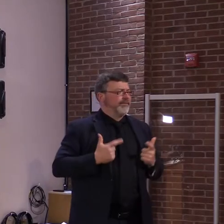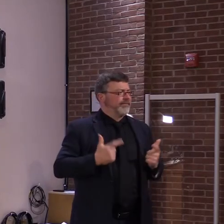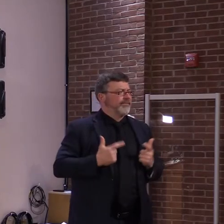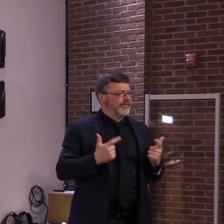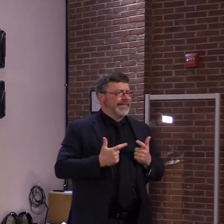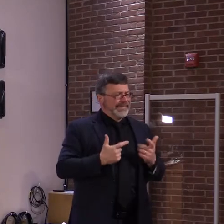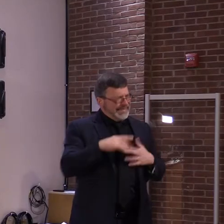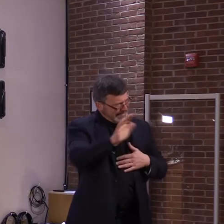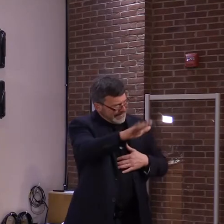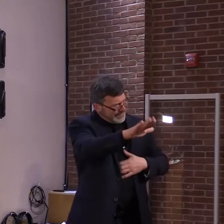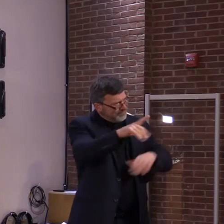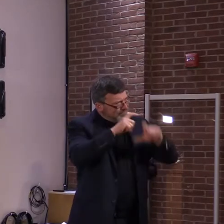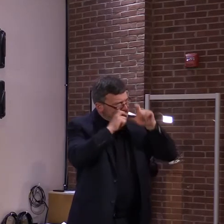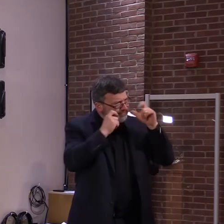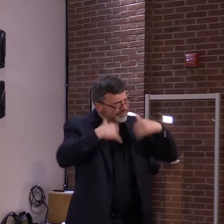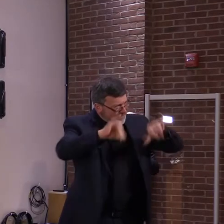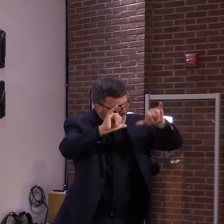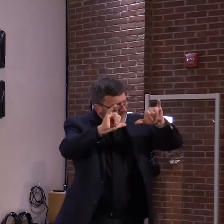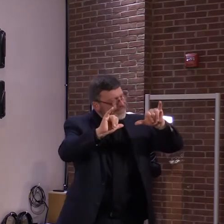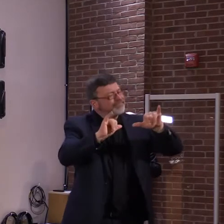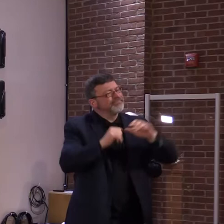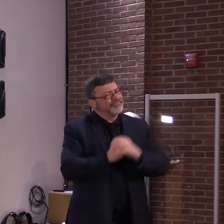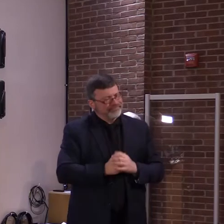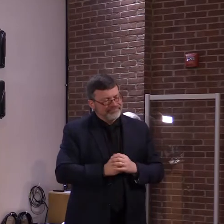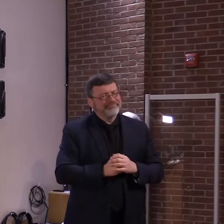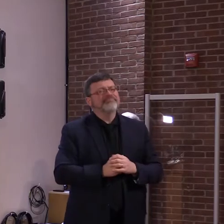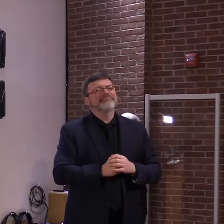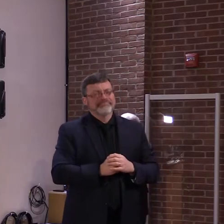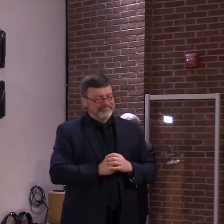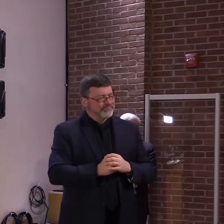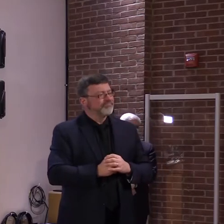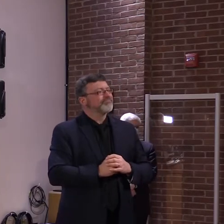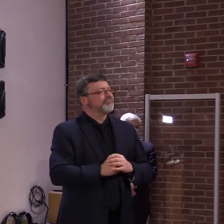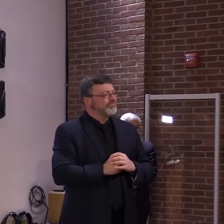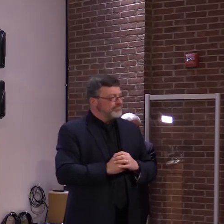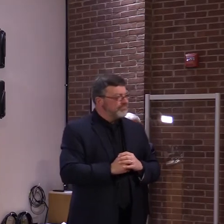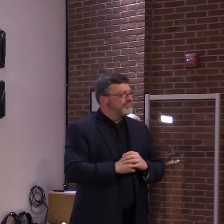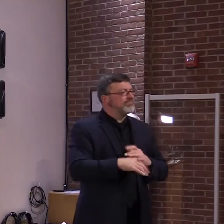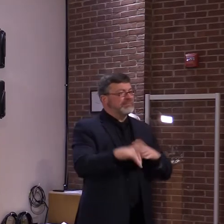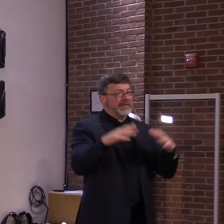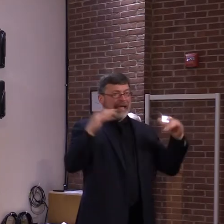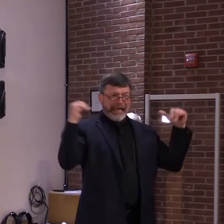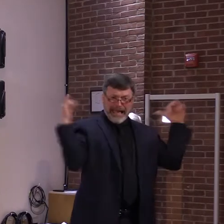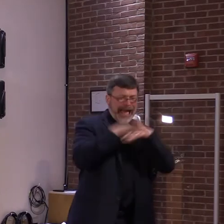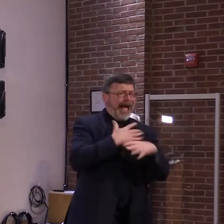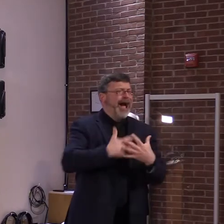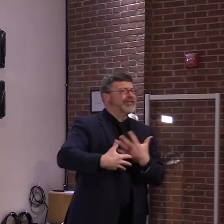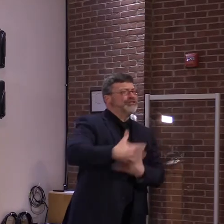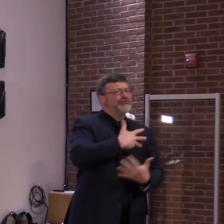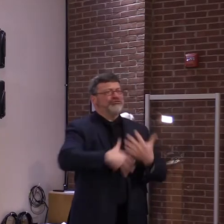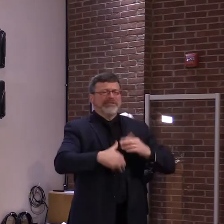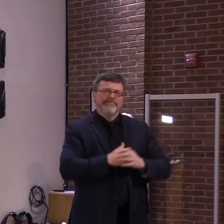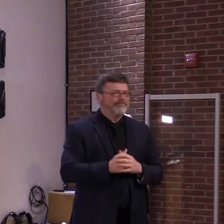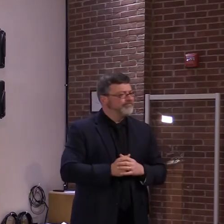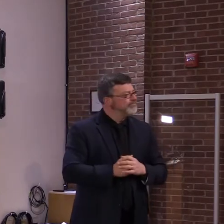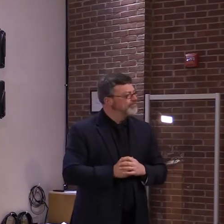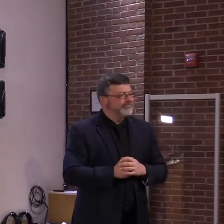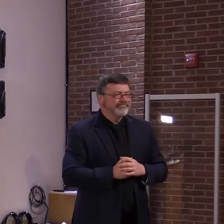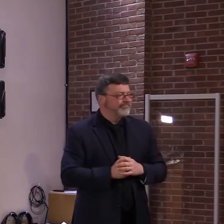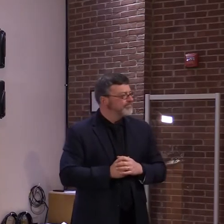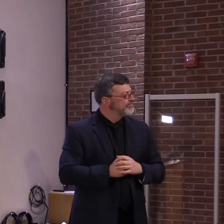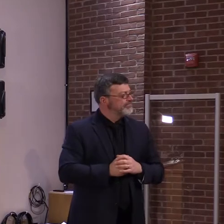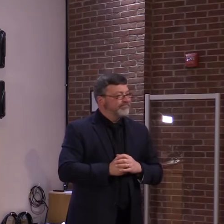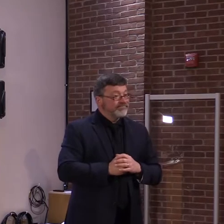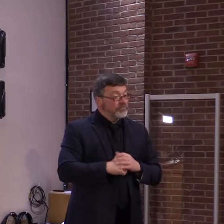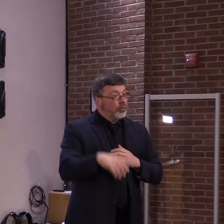keeping an appropriate distance, and avoiding crowds, while variants of the virus are out there. This while we